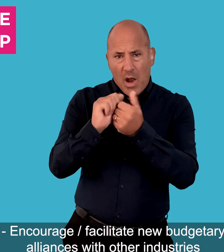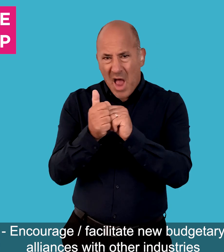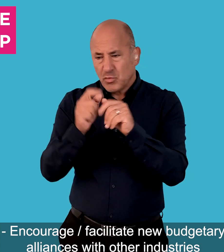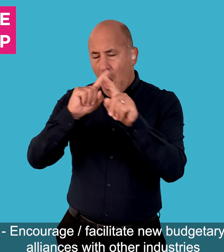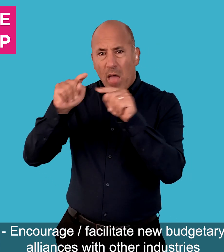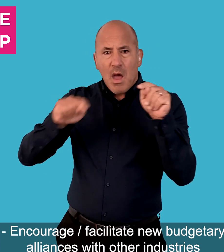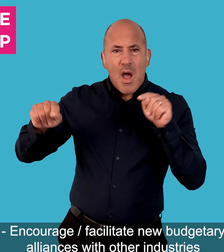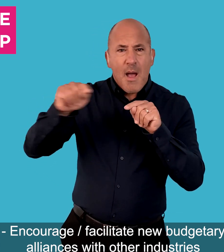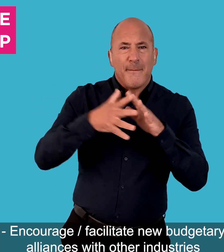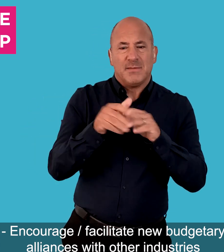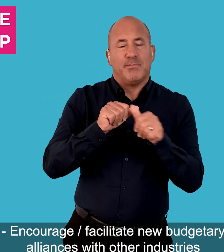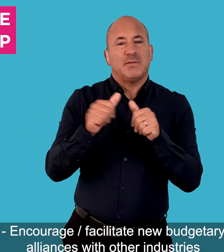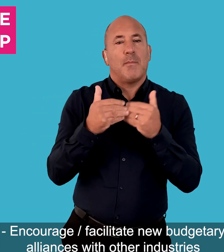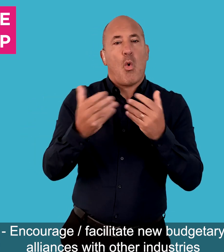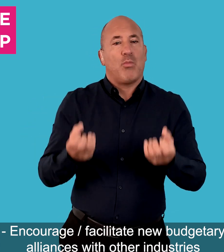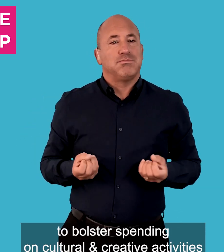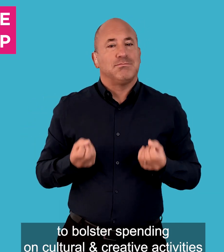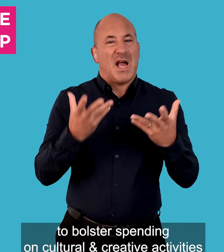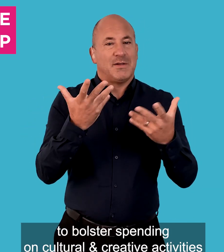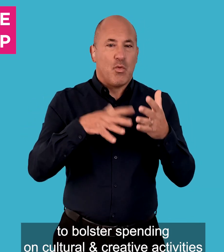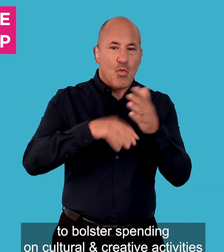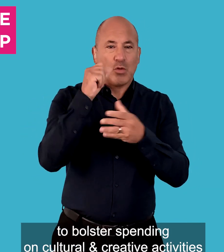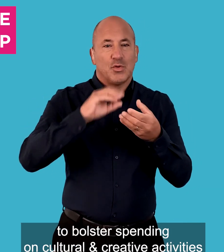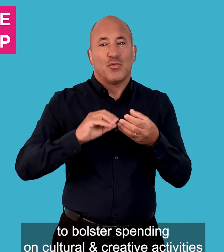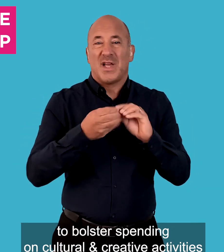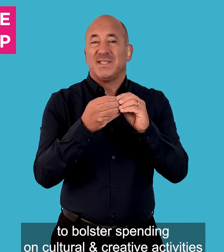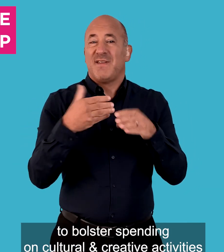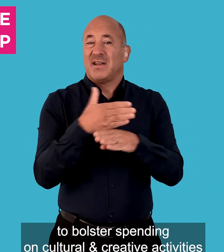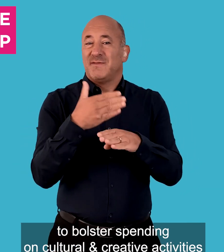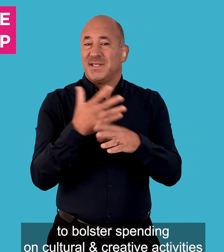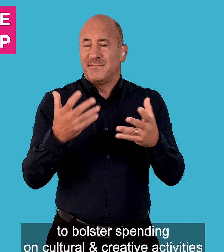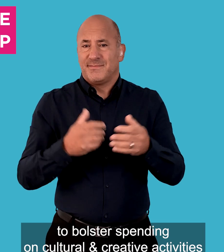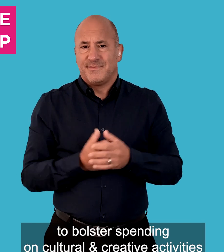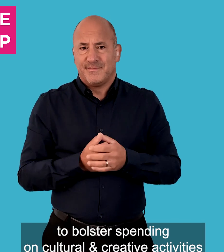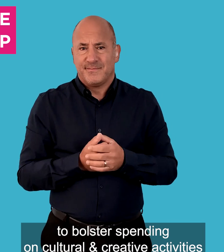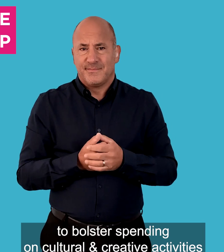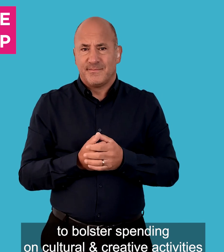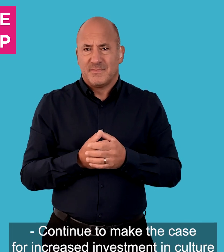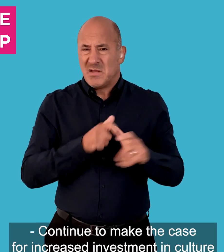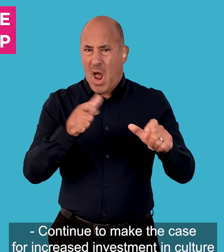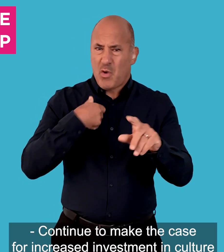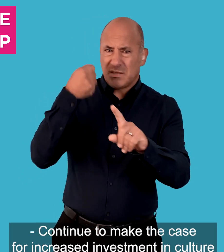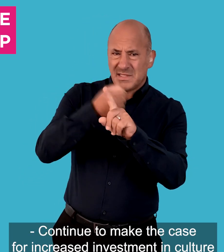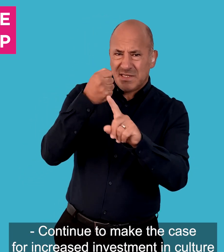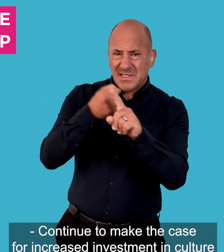Encourage/facilitate new budgetary alliances with other industries to bolster spending on cultural and creative